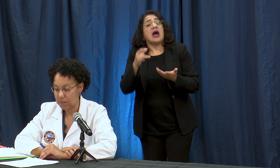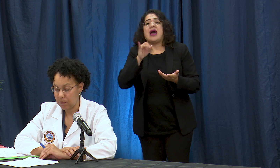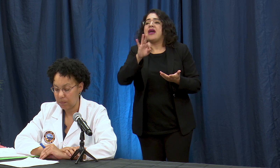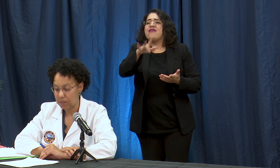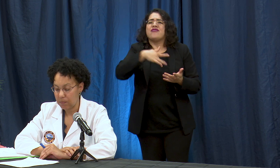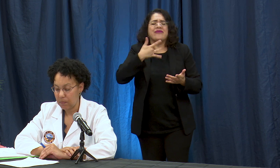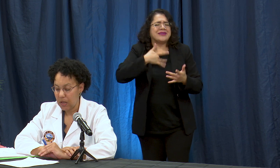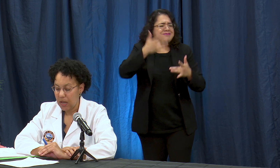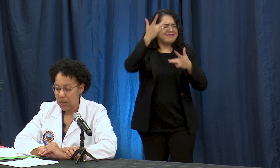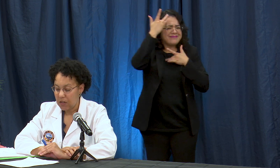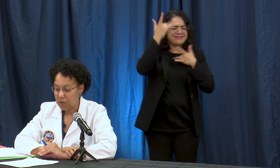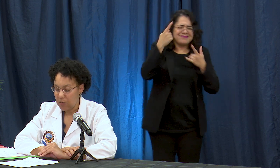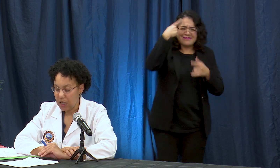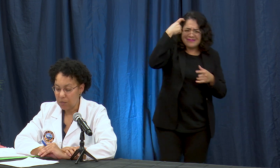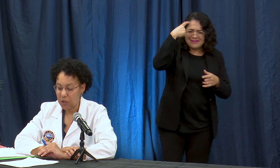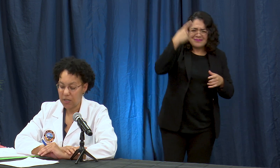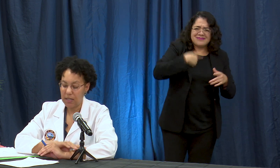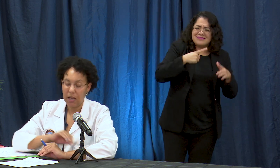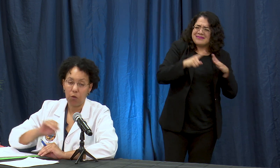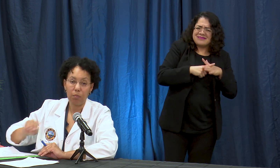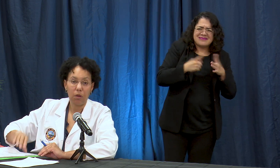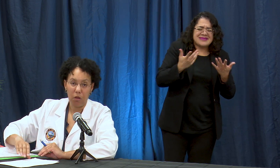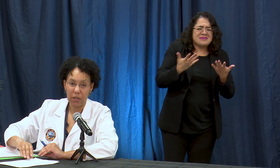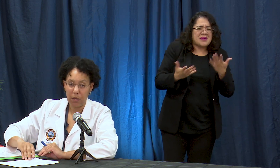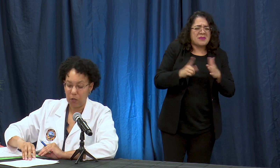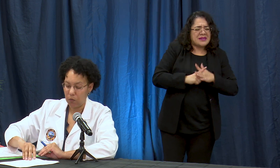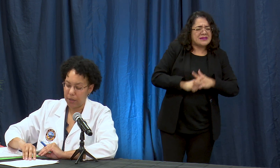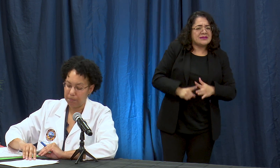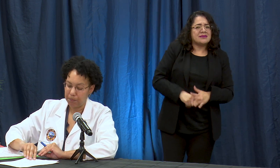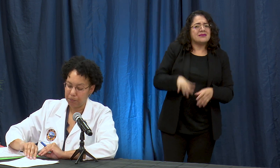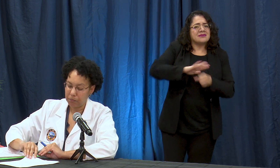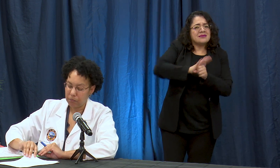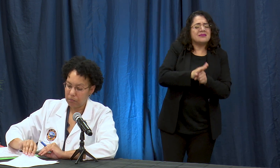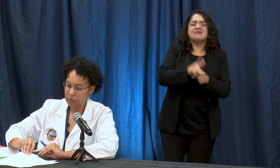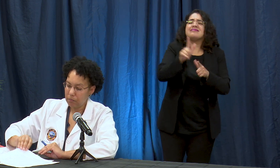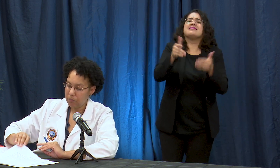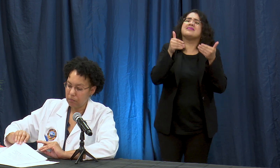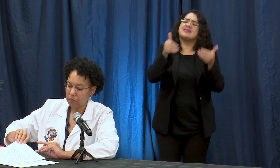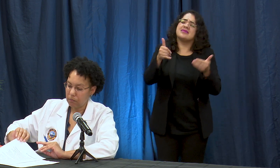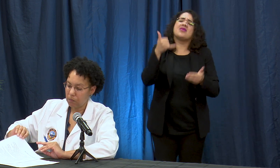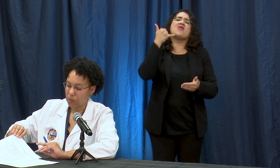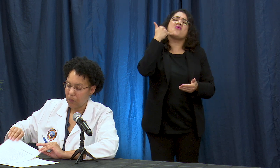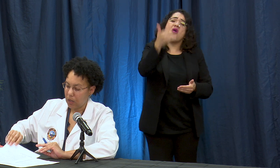COVID-19. If you need emergency help, call 911.